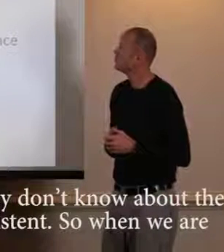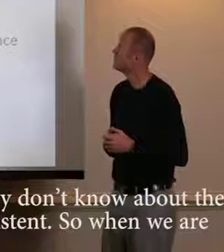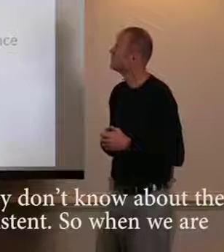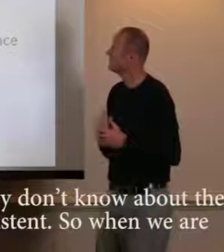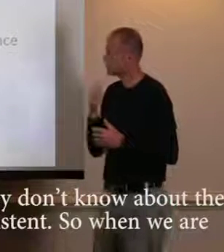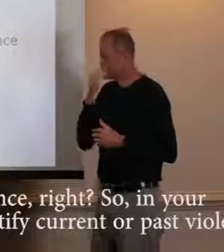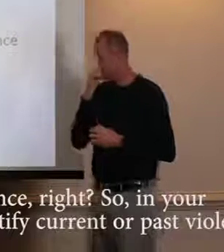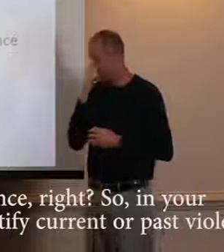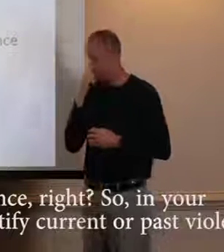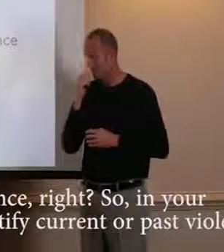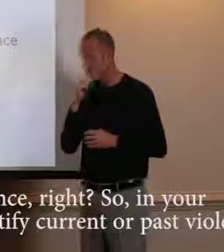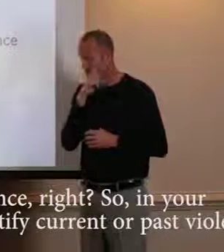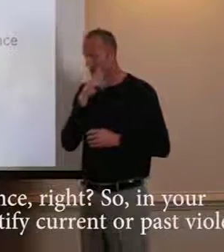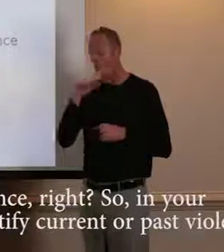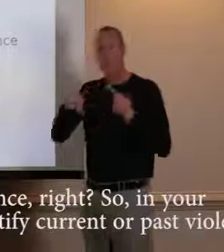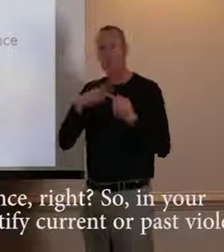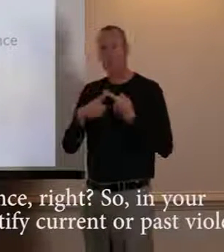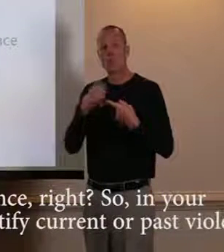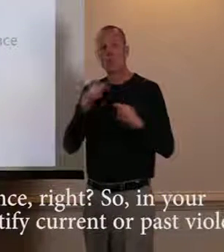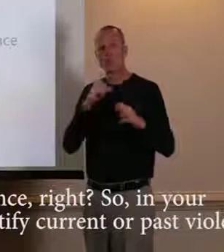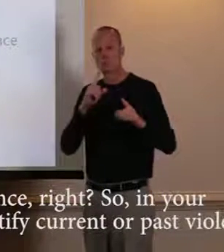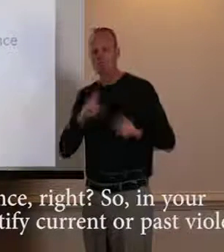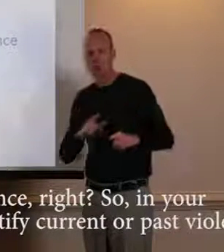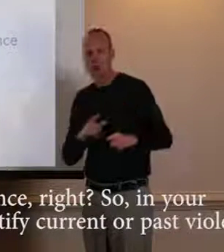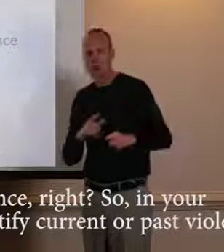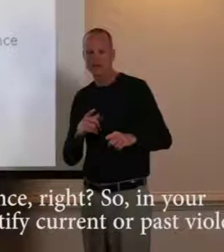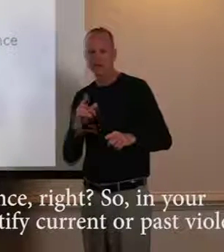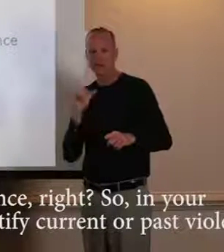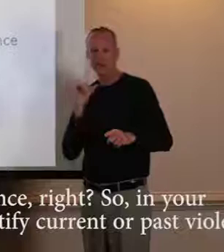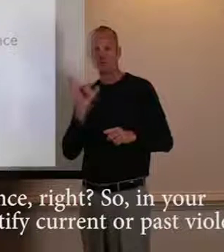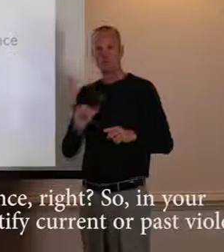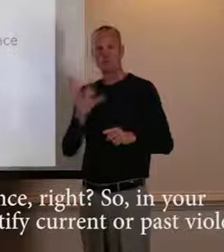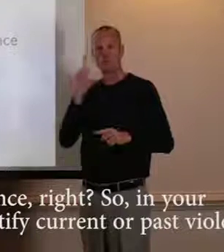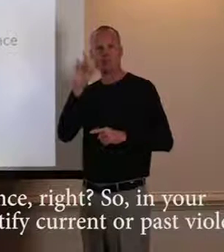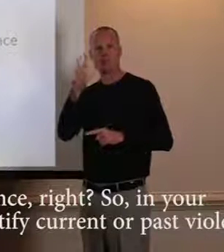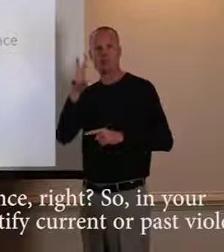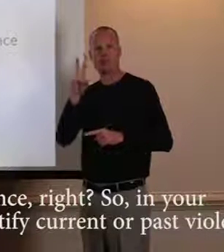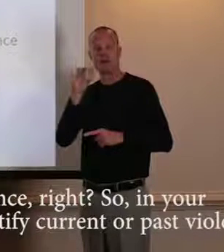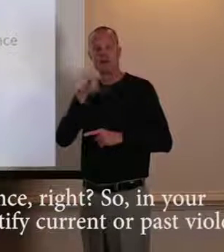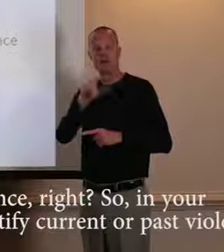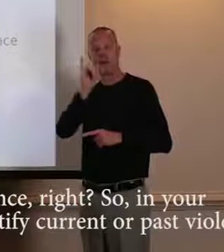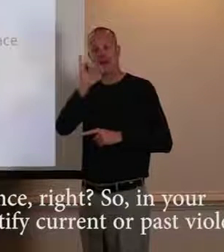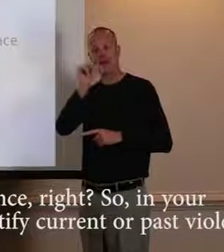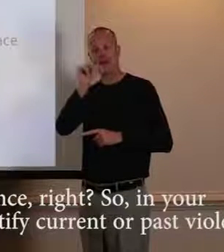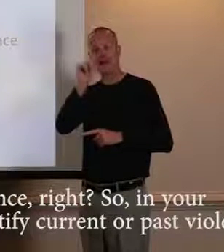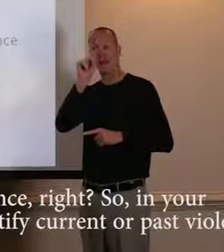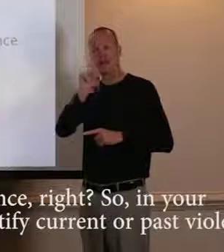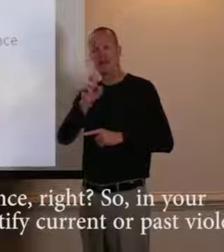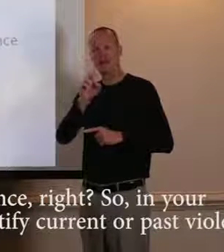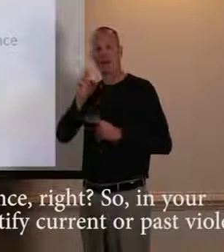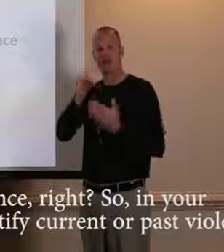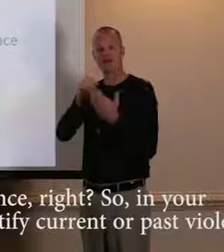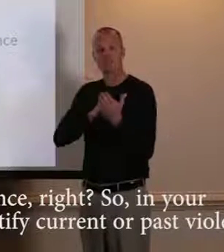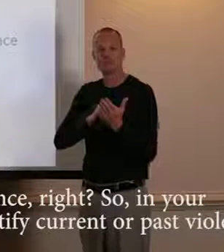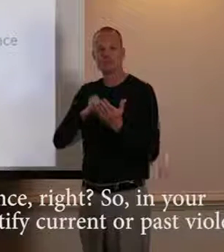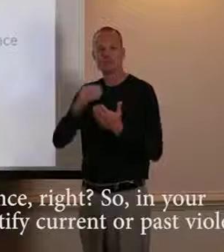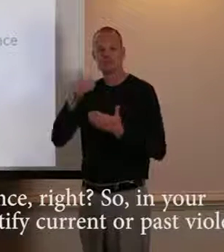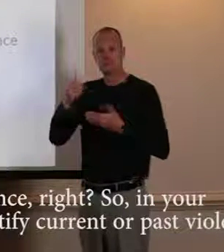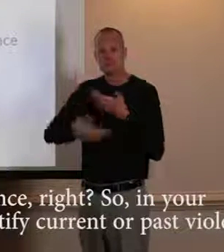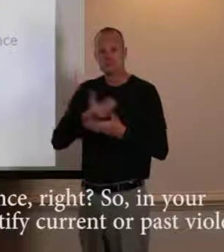So when you're responding to domestic violence, right? So in your intake process, screen to identify current or past violence. So